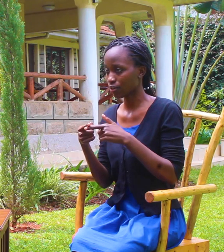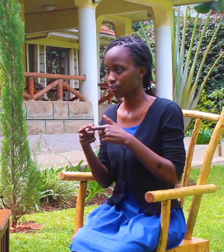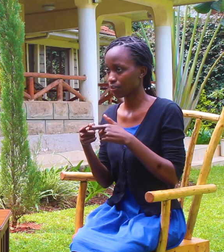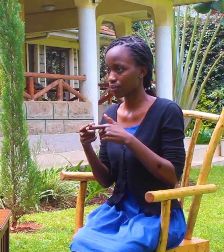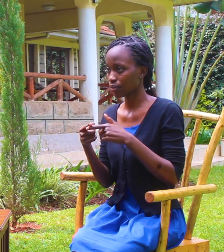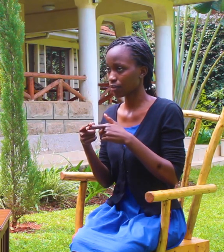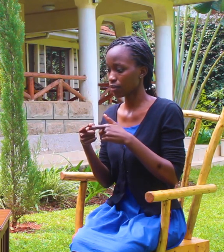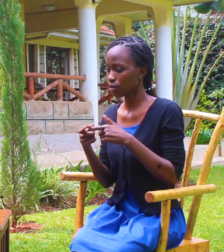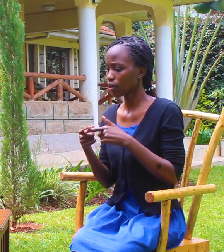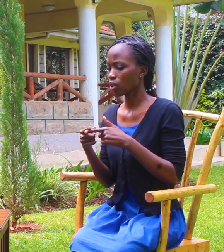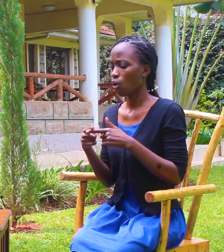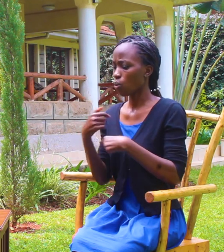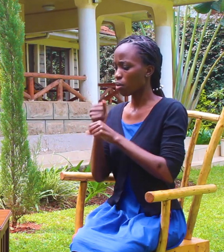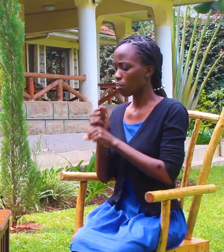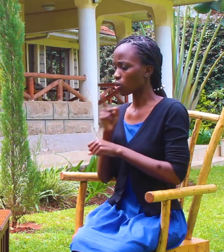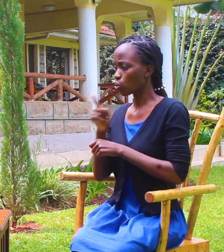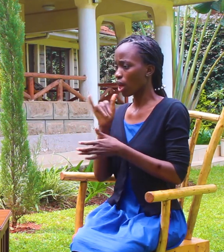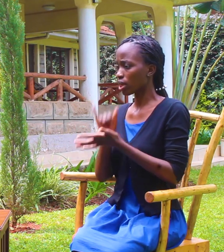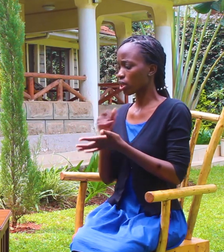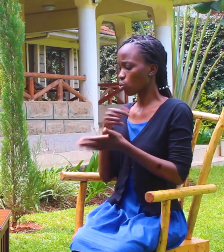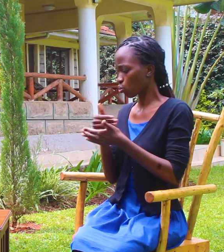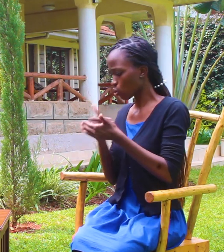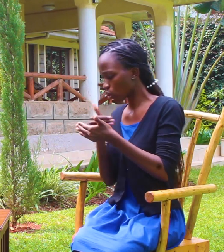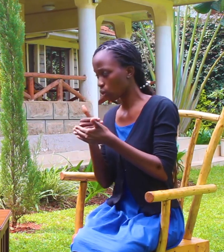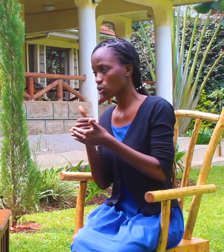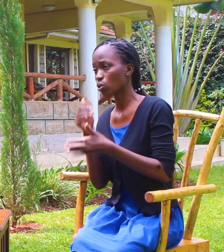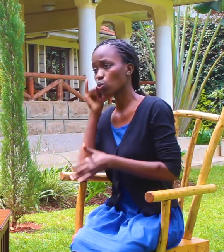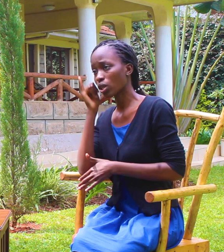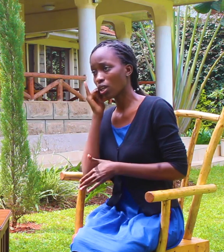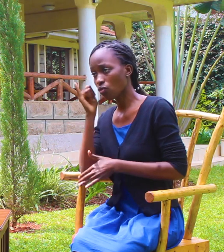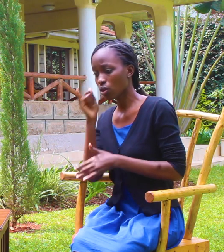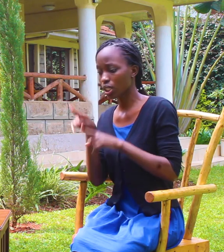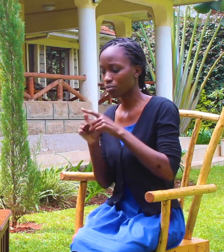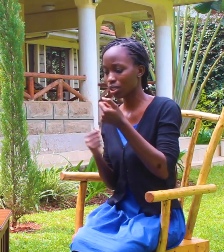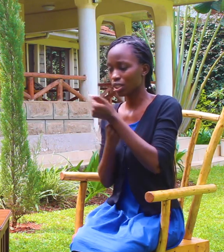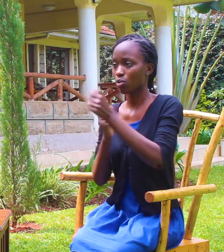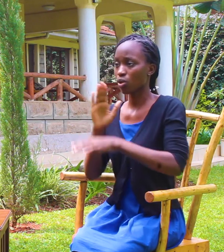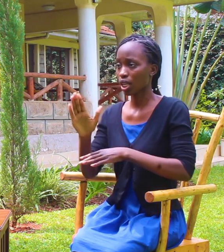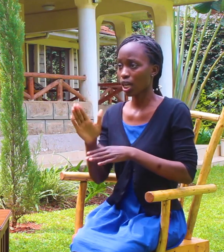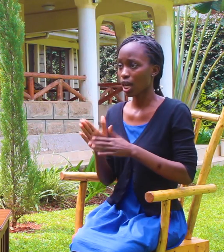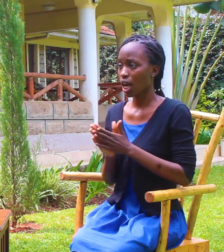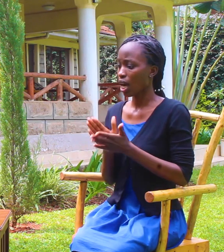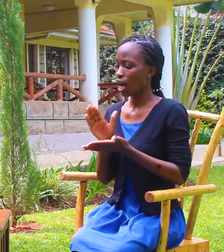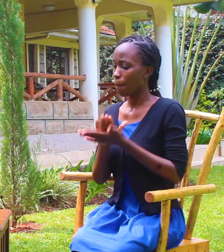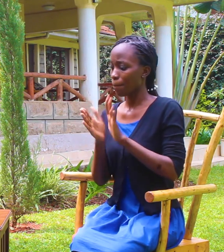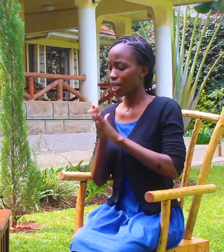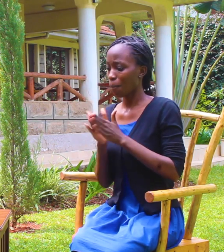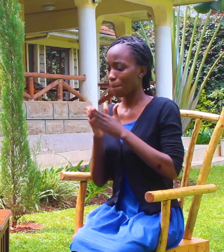be close to her and work with her. Now I became more sensitive. I couldn't let